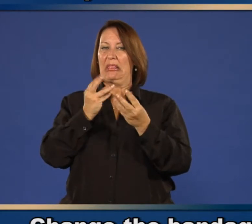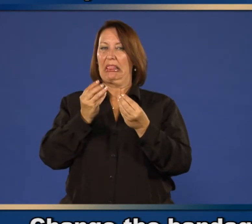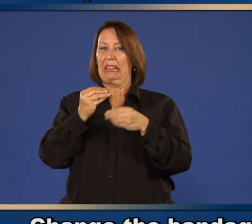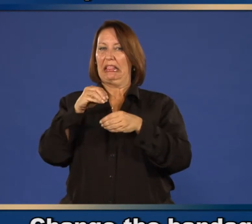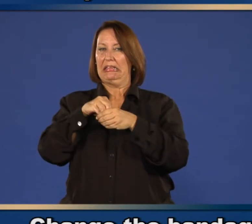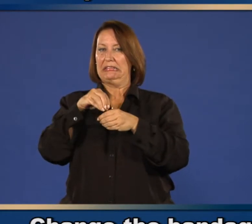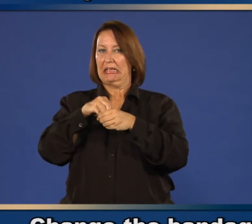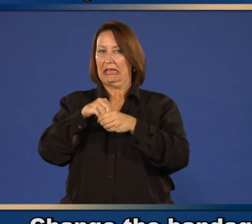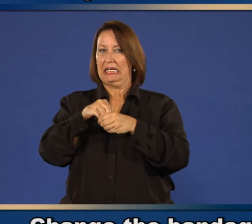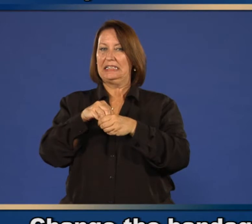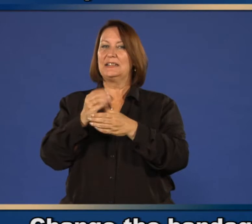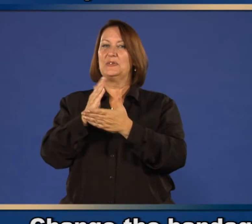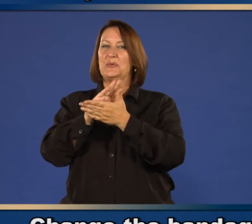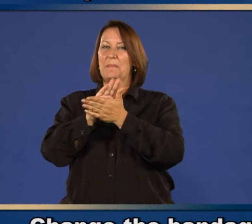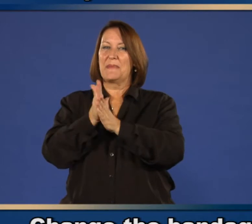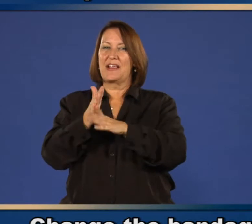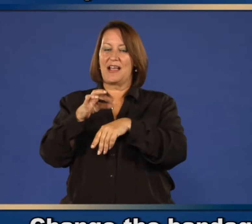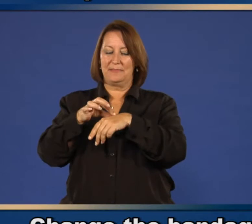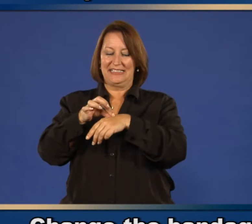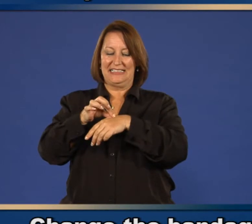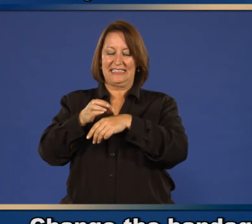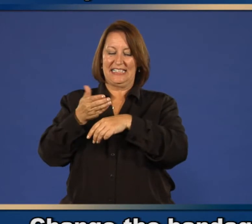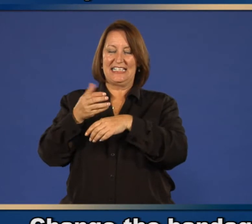the vaccination site.